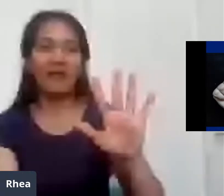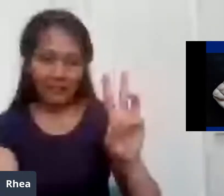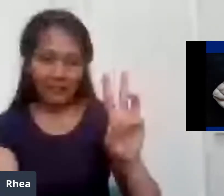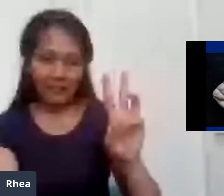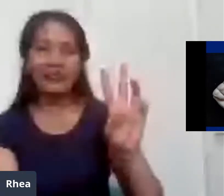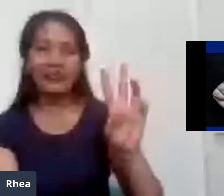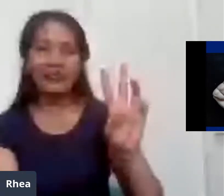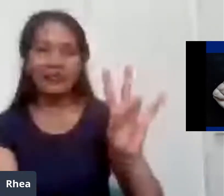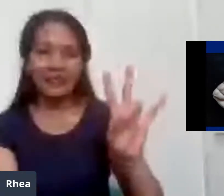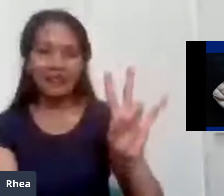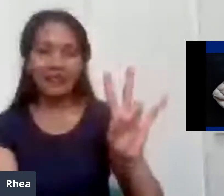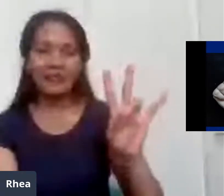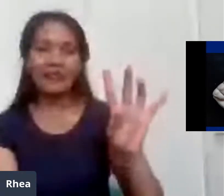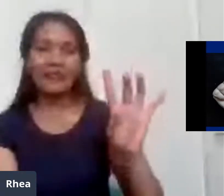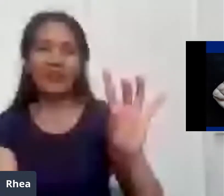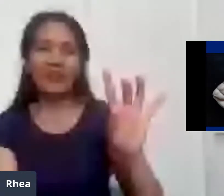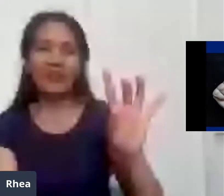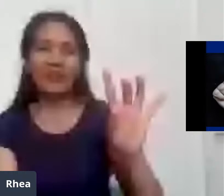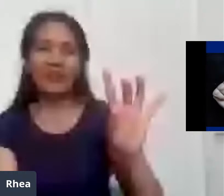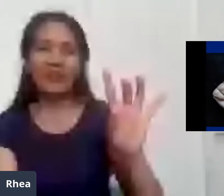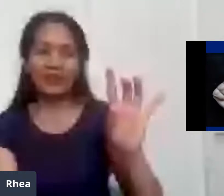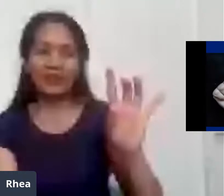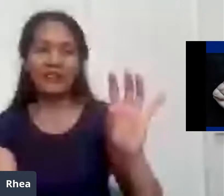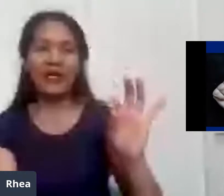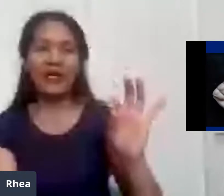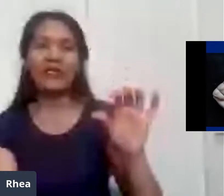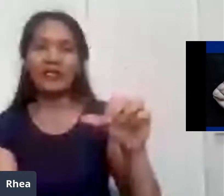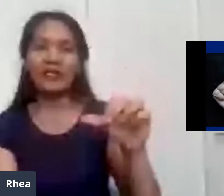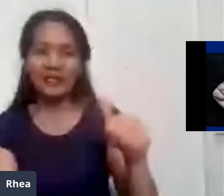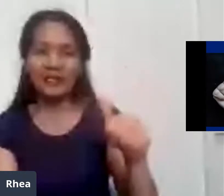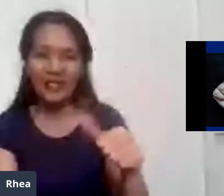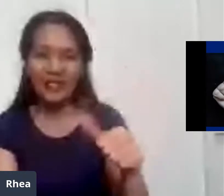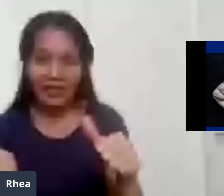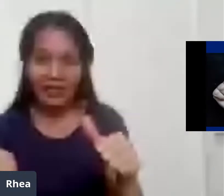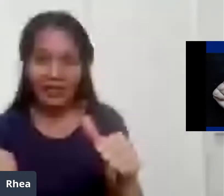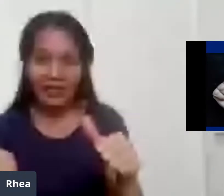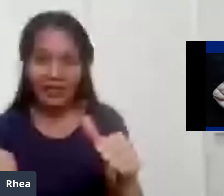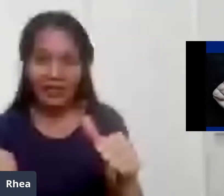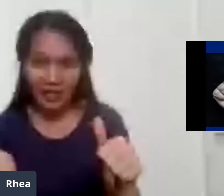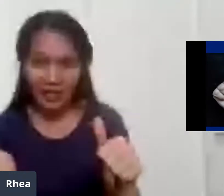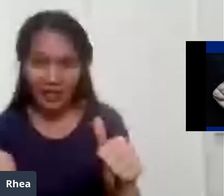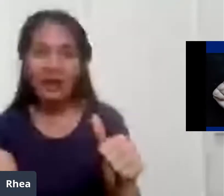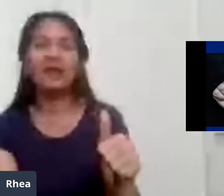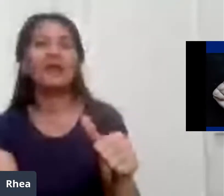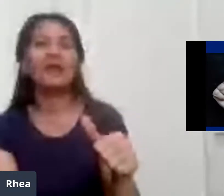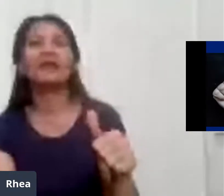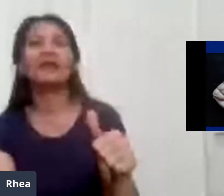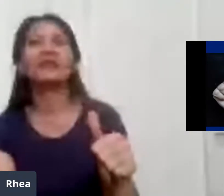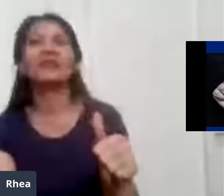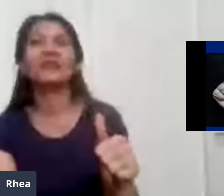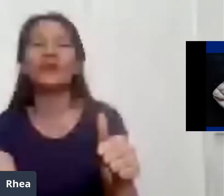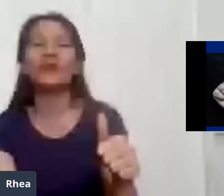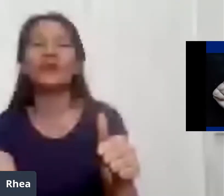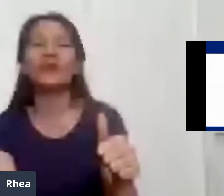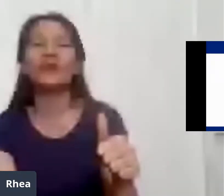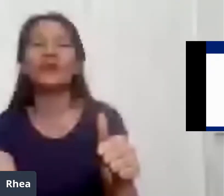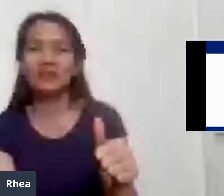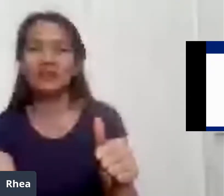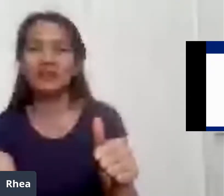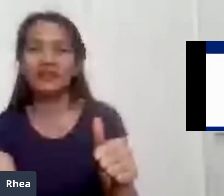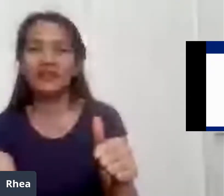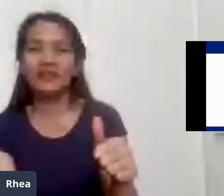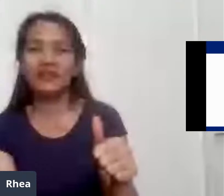5, 6, 7, 8, 9, 10. How about